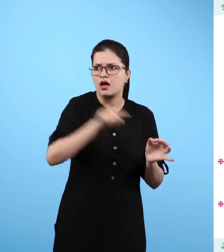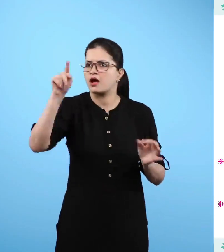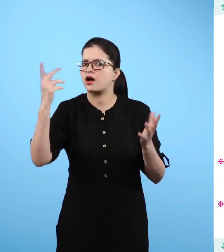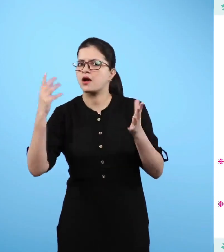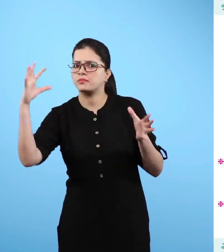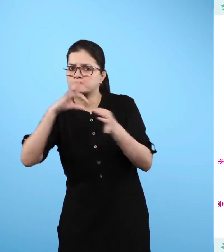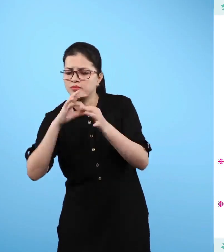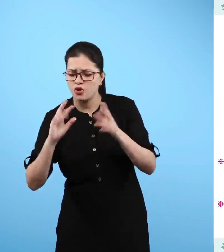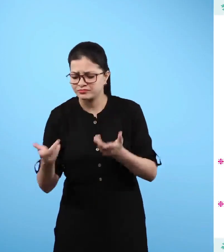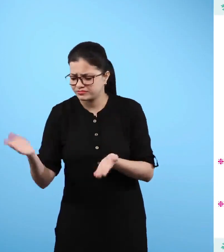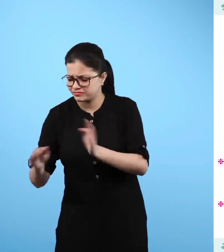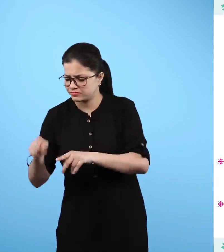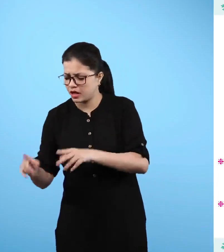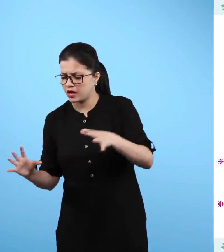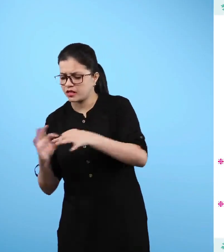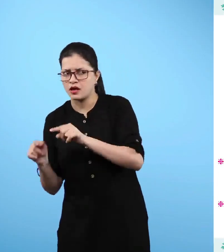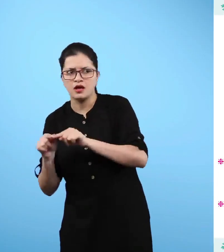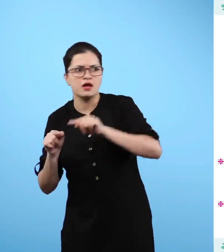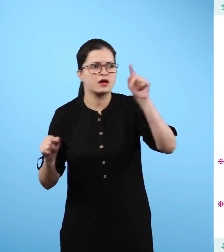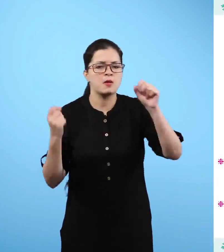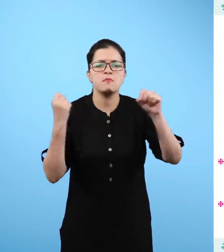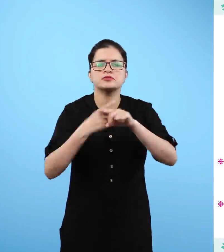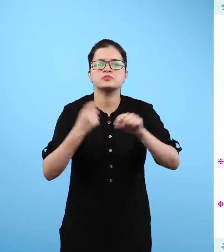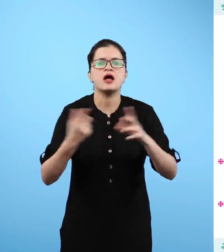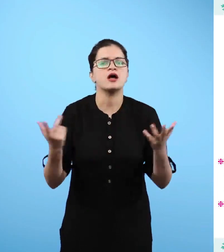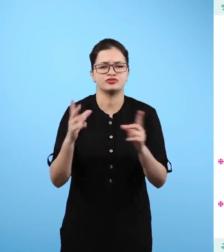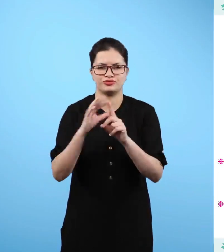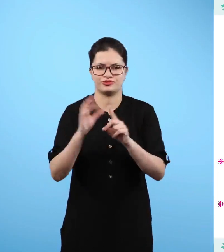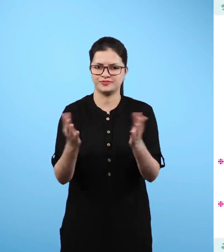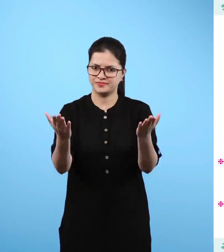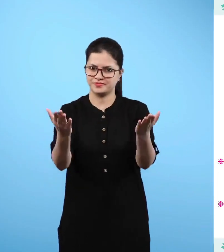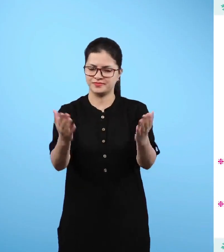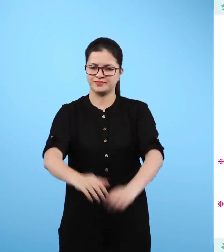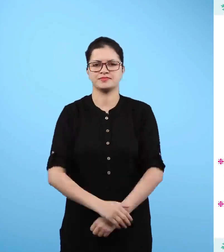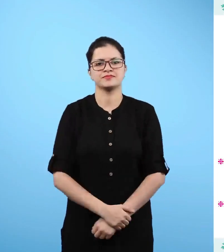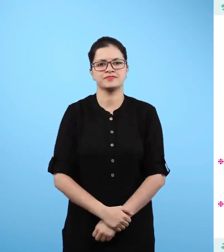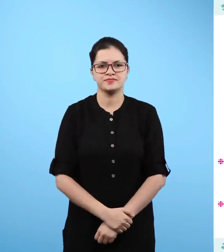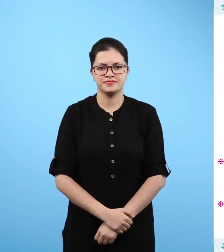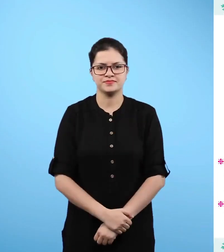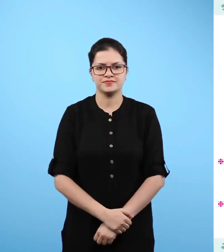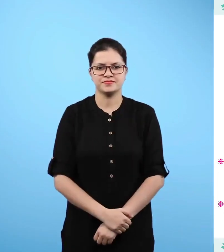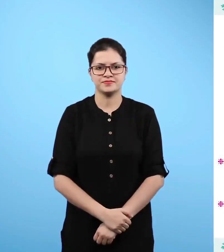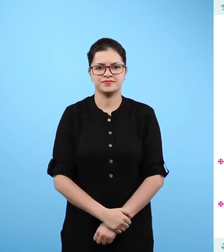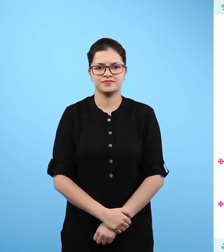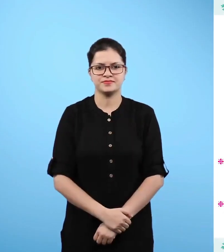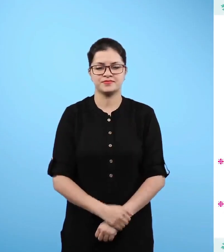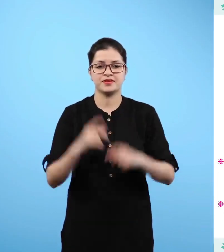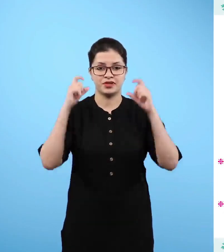We have 2 different pictures. The first picture shows us some different kinds of